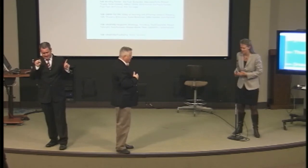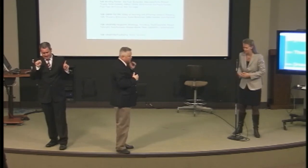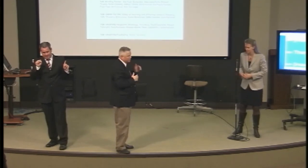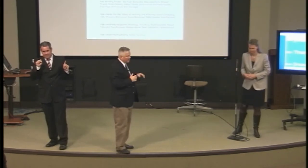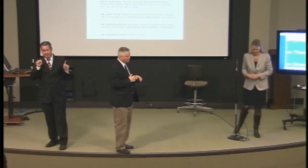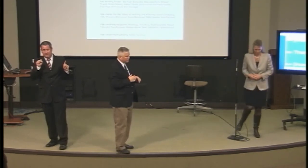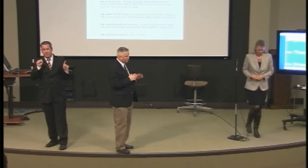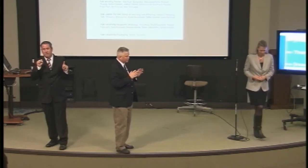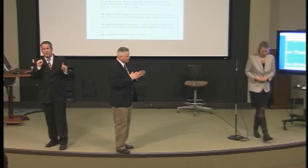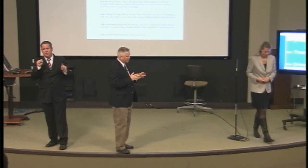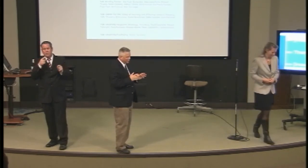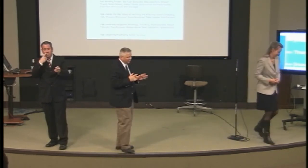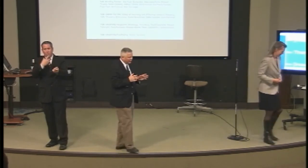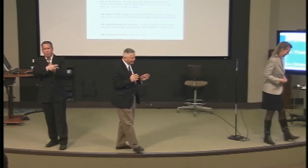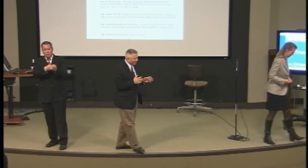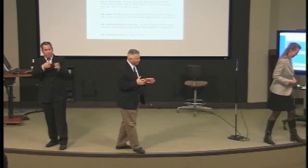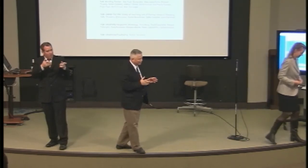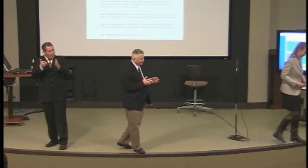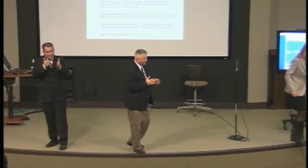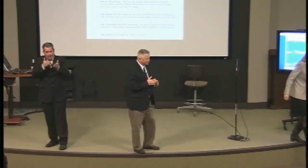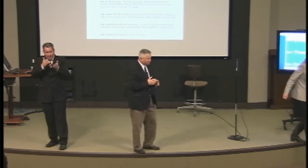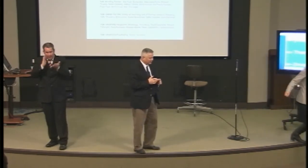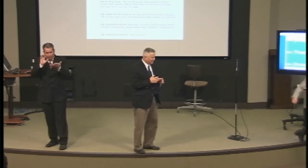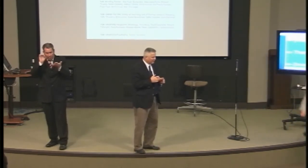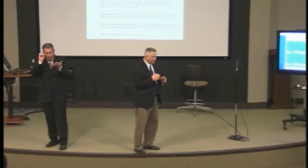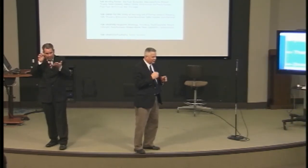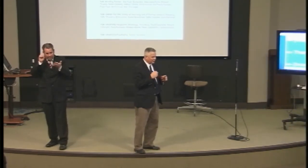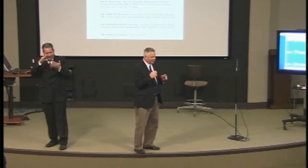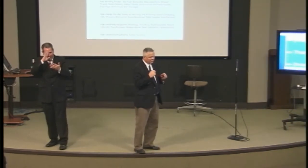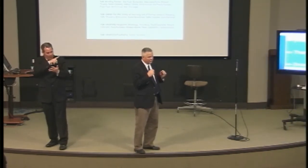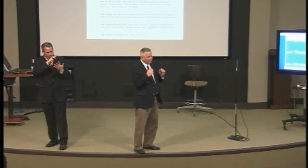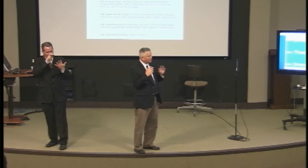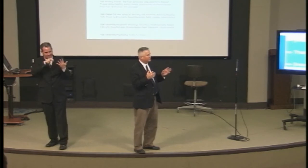I have slides that present, again,